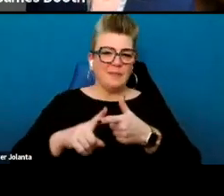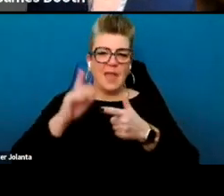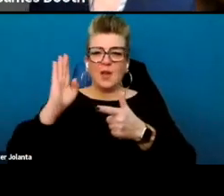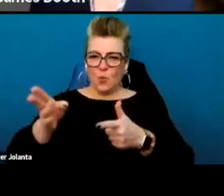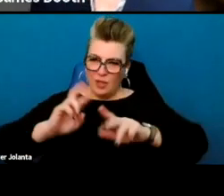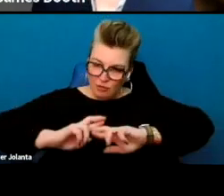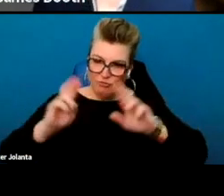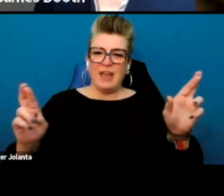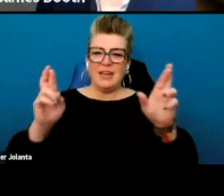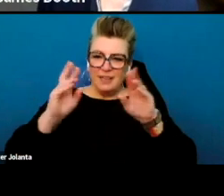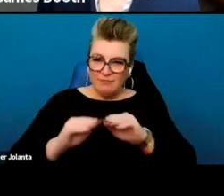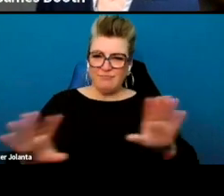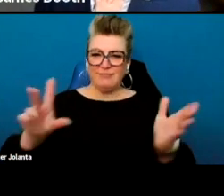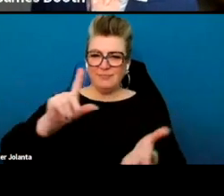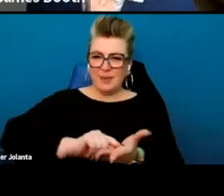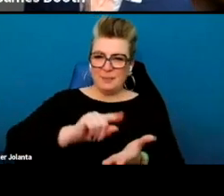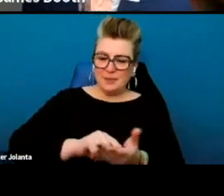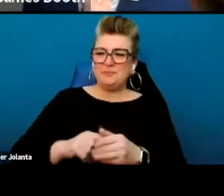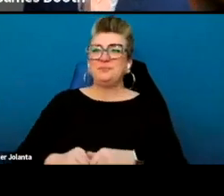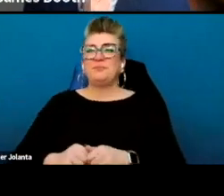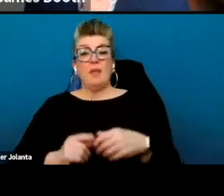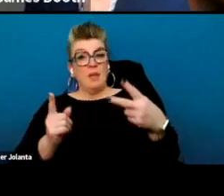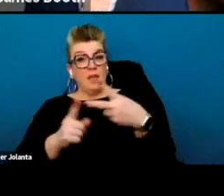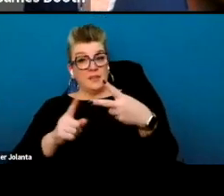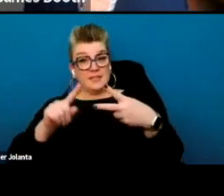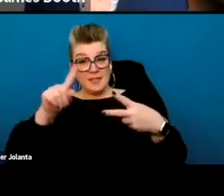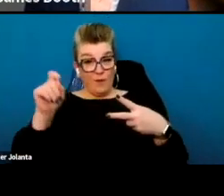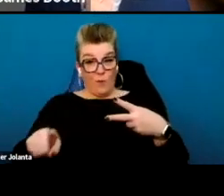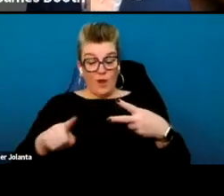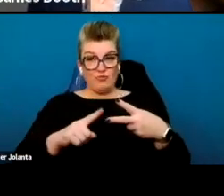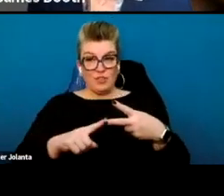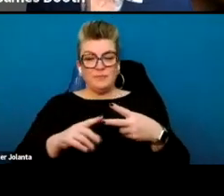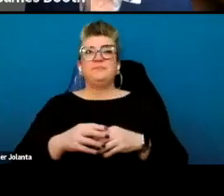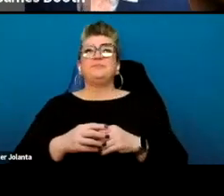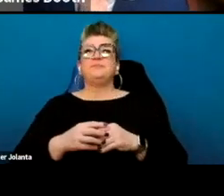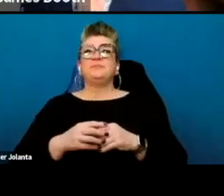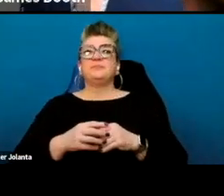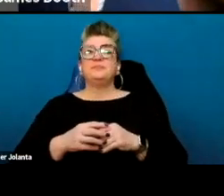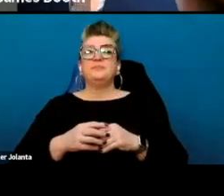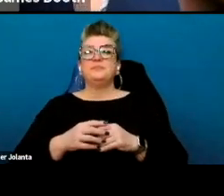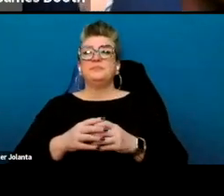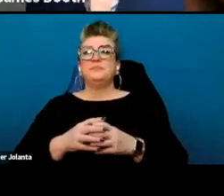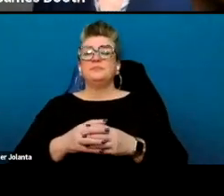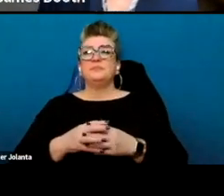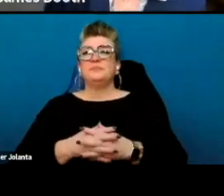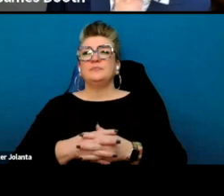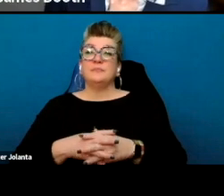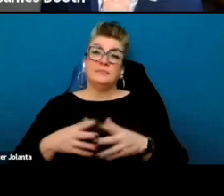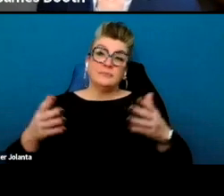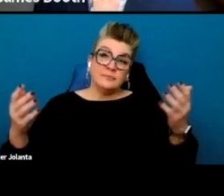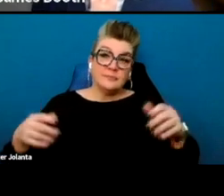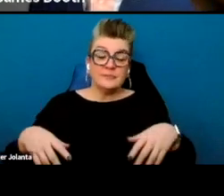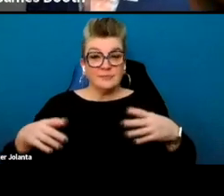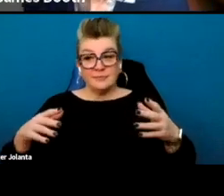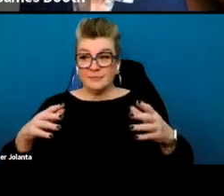In terms of the second question, we've examined whether these early indices